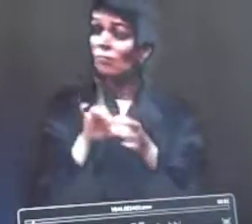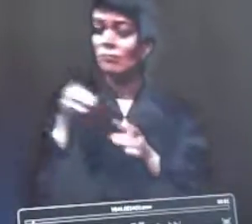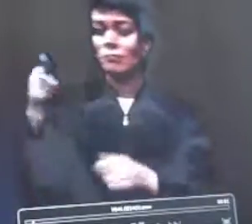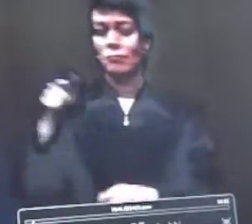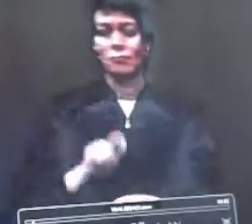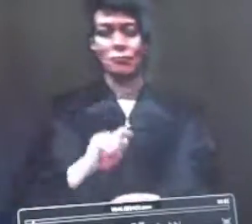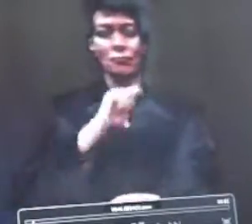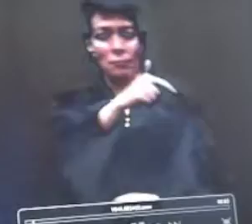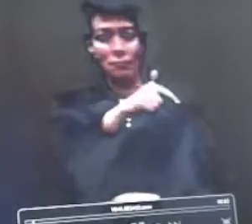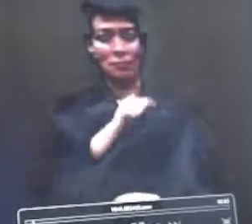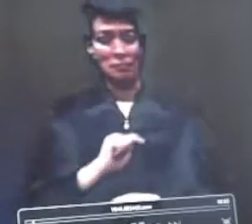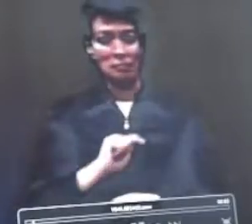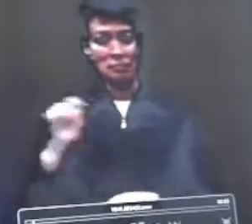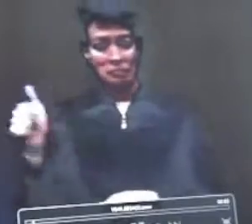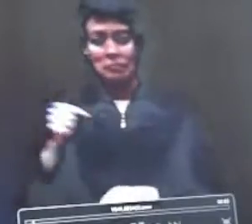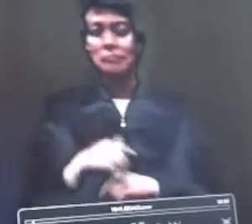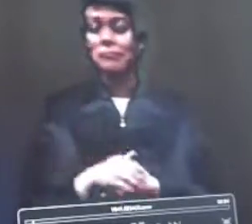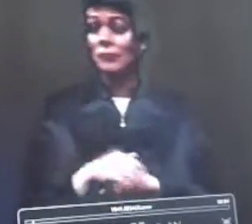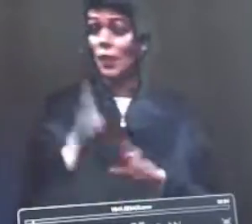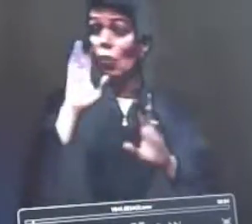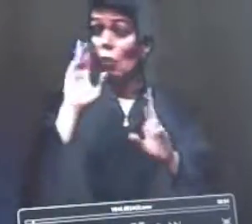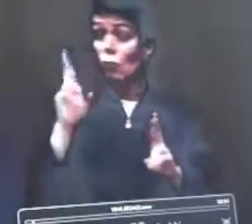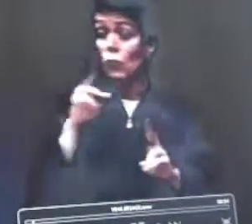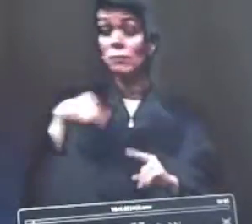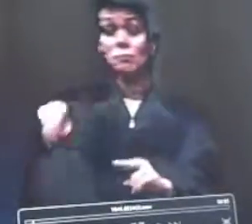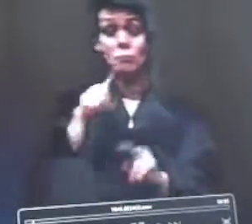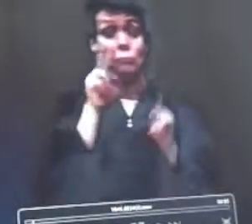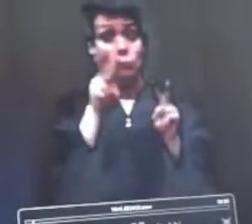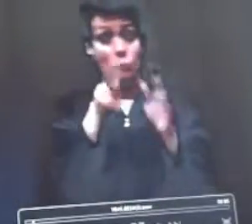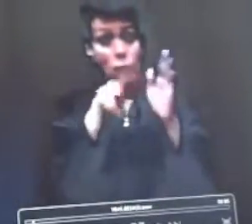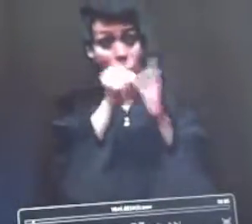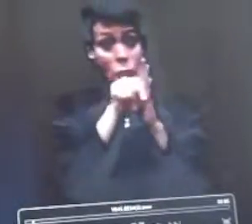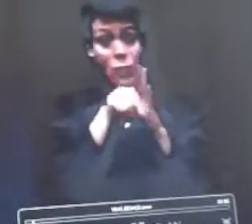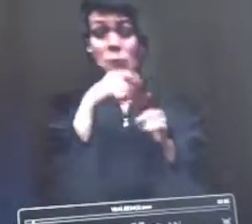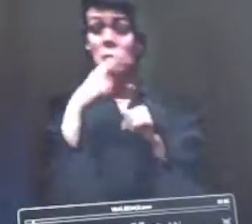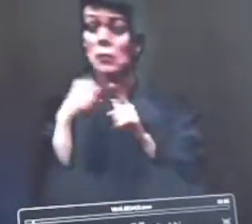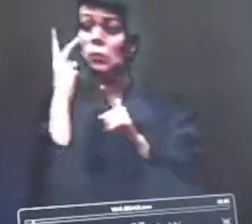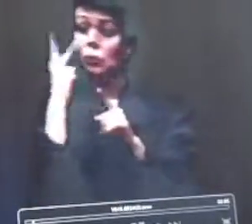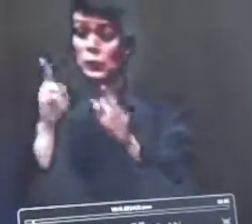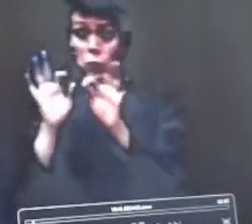videotape. This videotape is about consecutive interpreting.